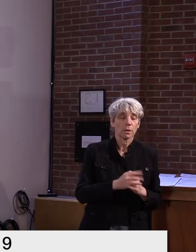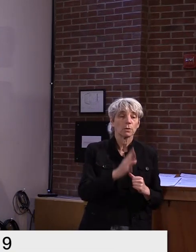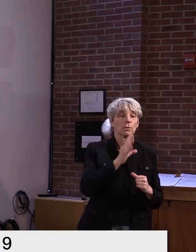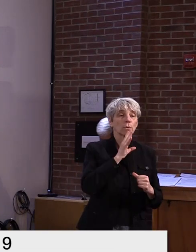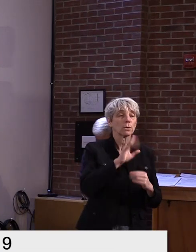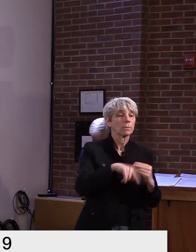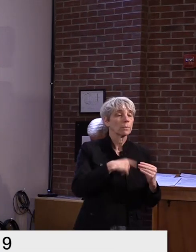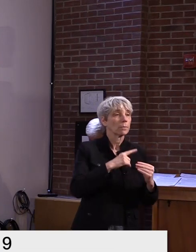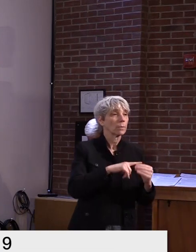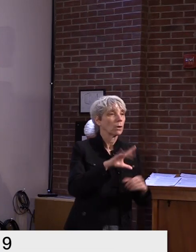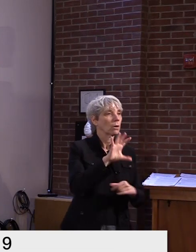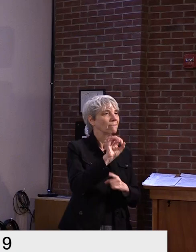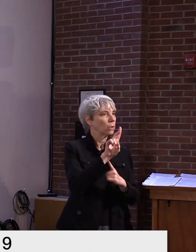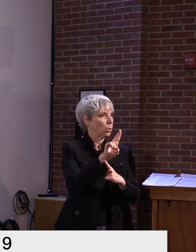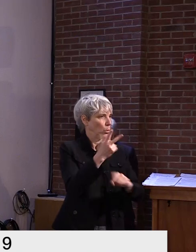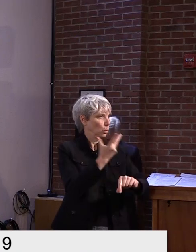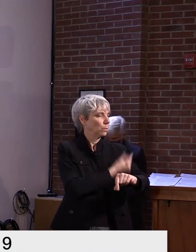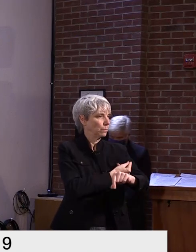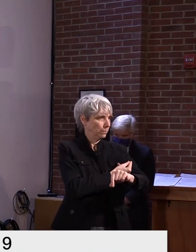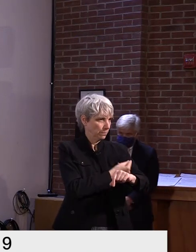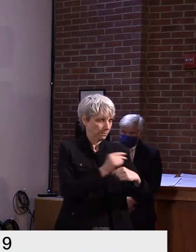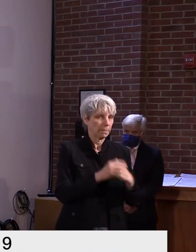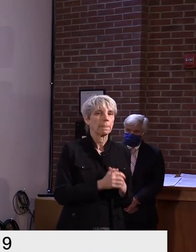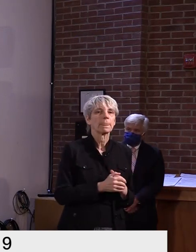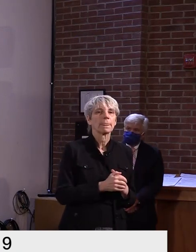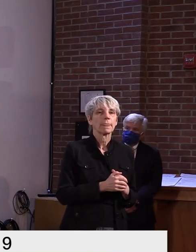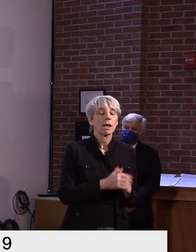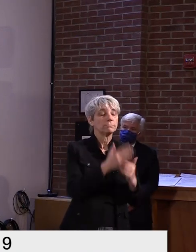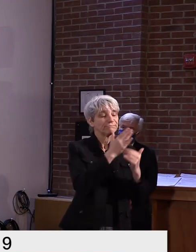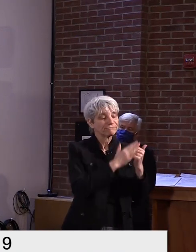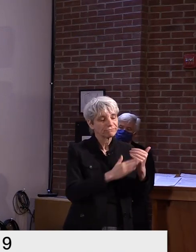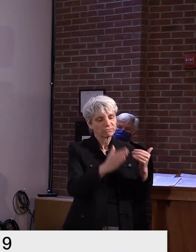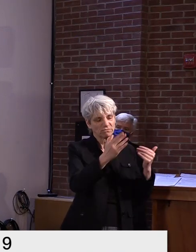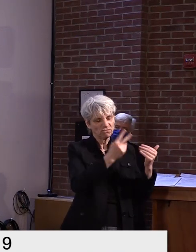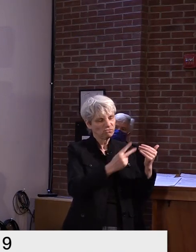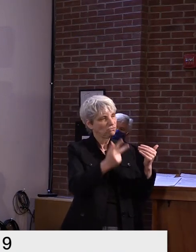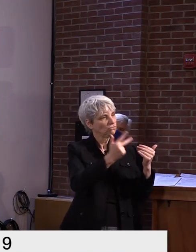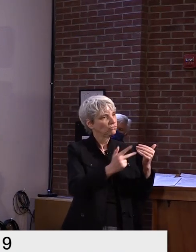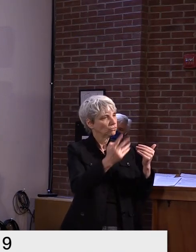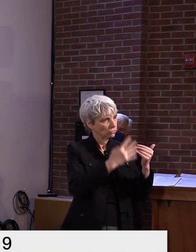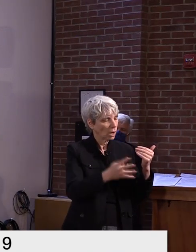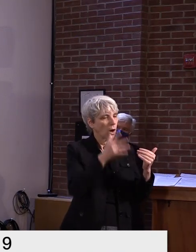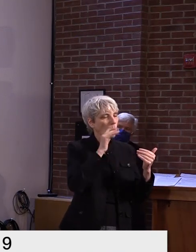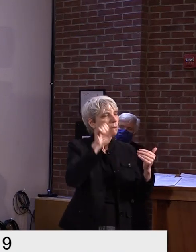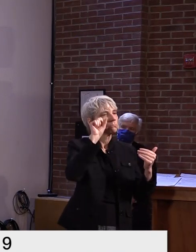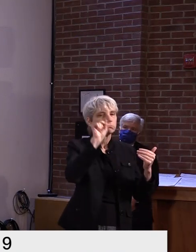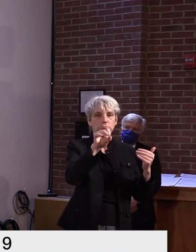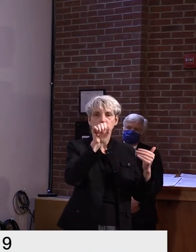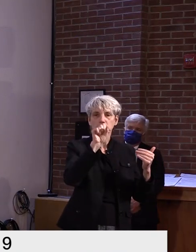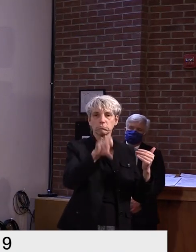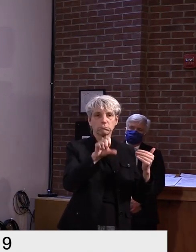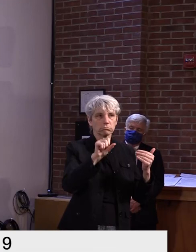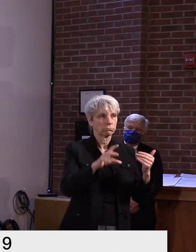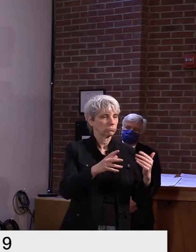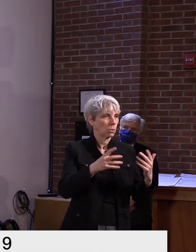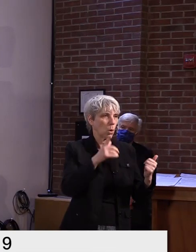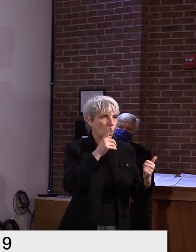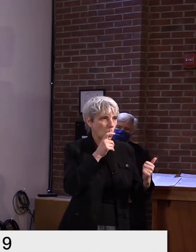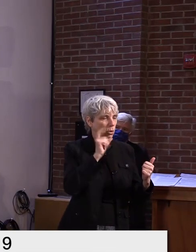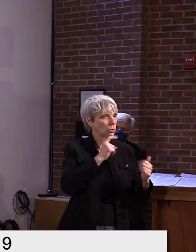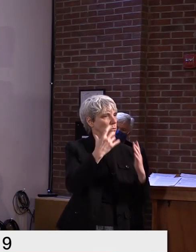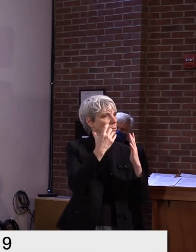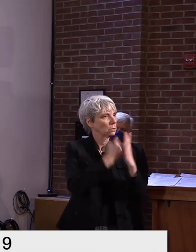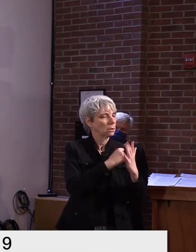talking about flu vaccine. Over the next few weeks, we're going to be discussing our recommendations for flu